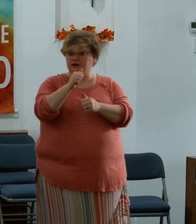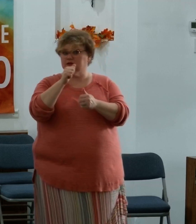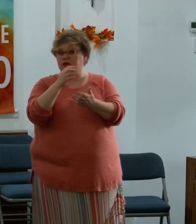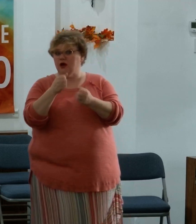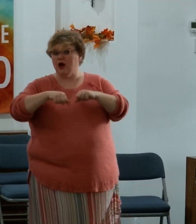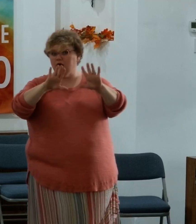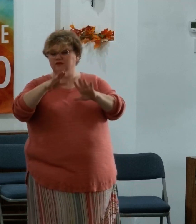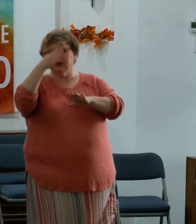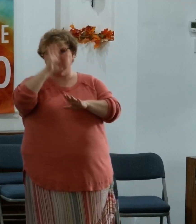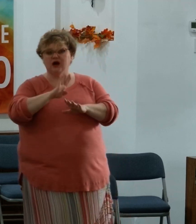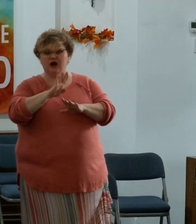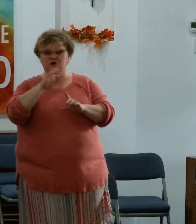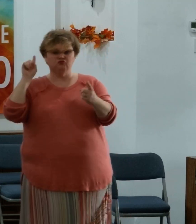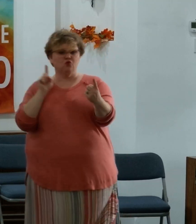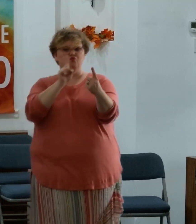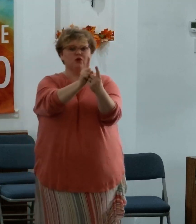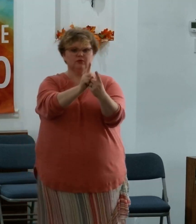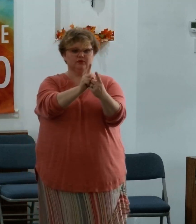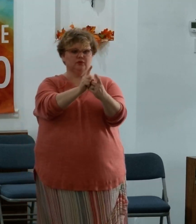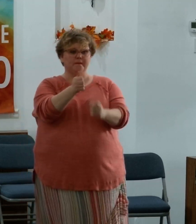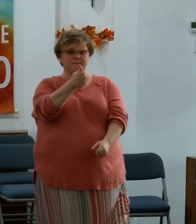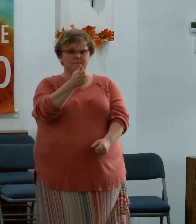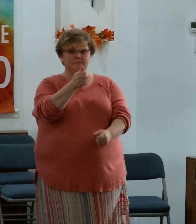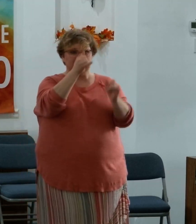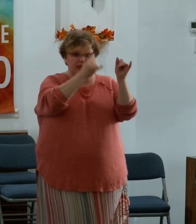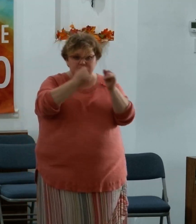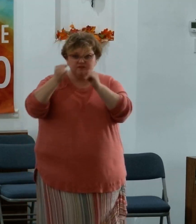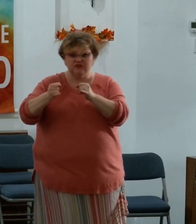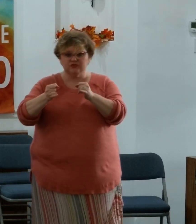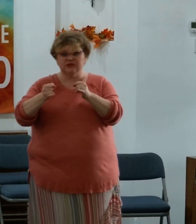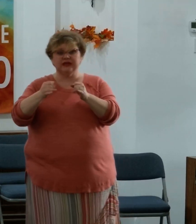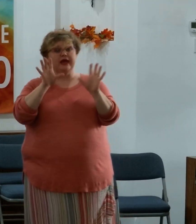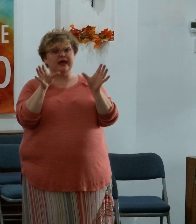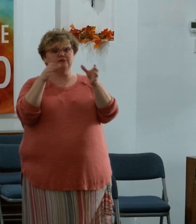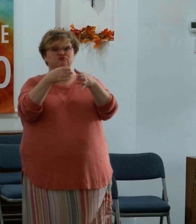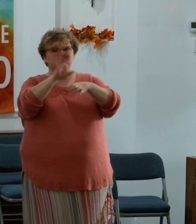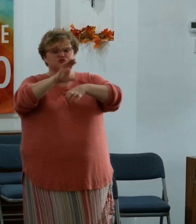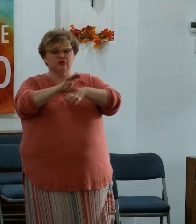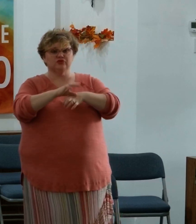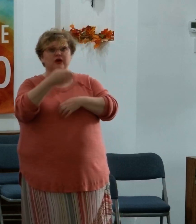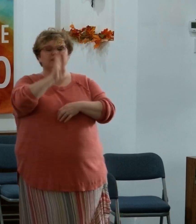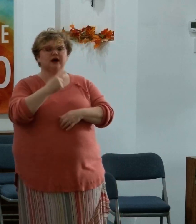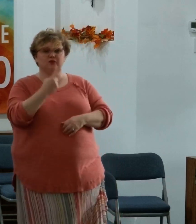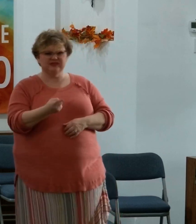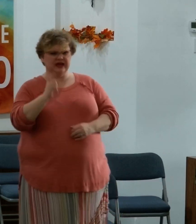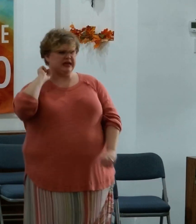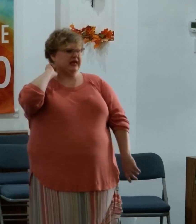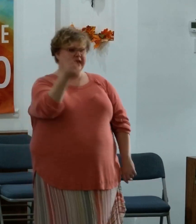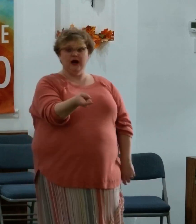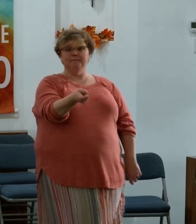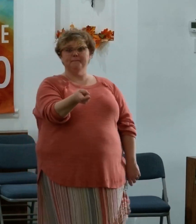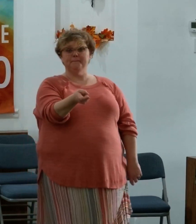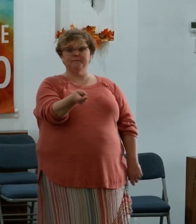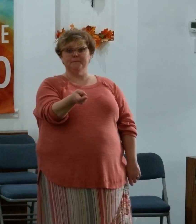to you individually, personally, and corporately as a church, and God will say, him.